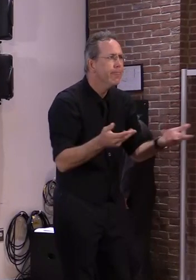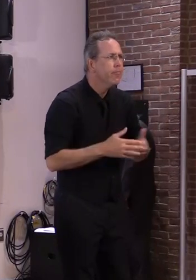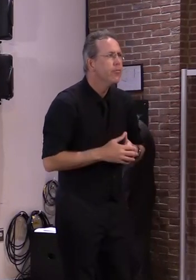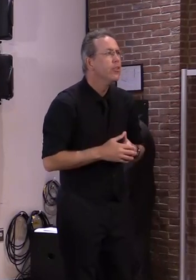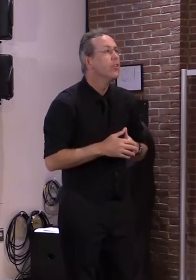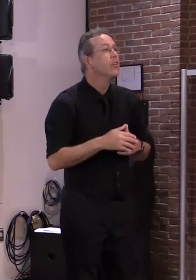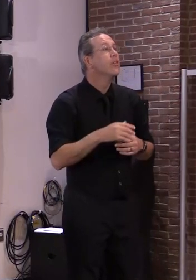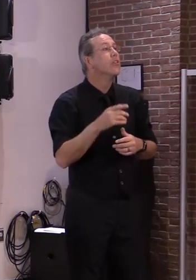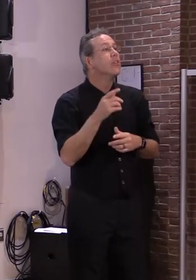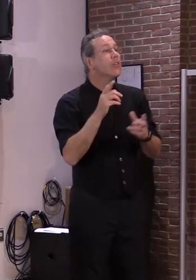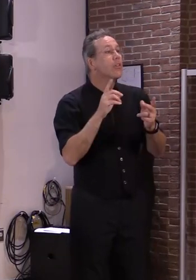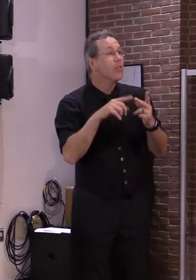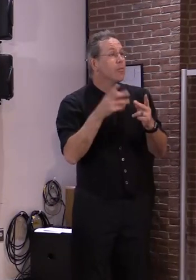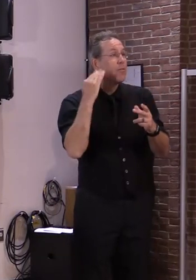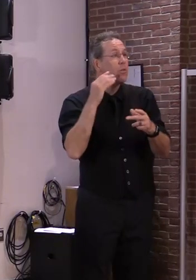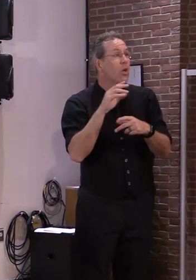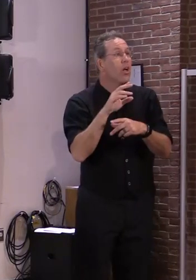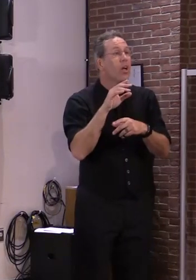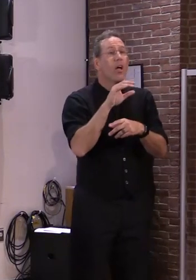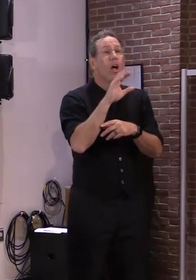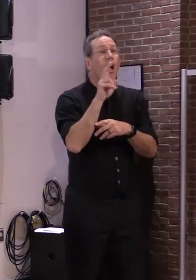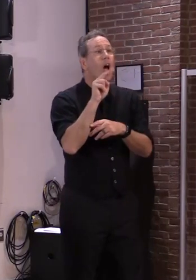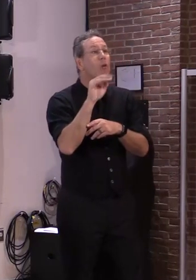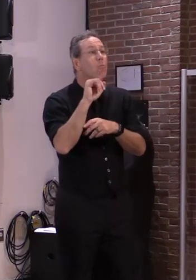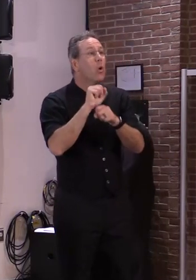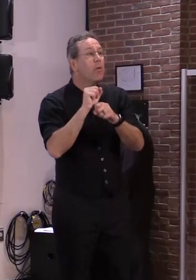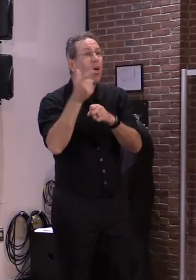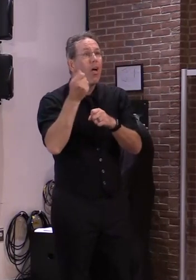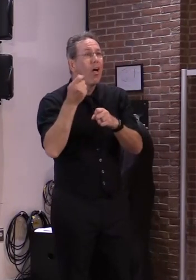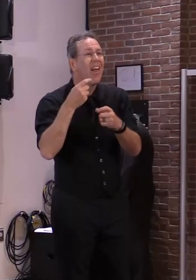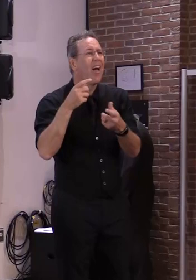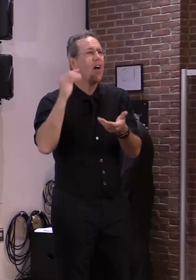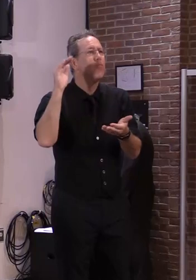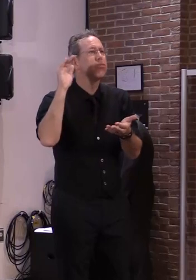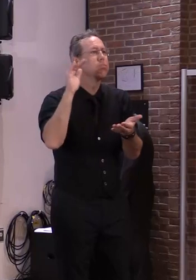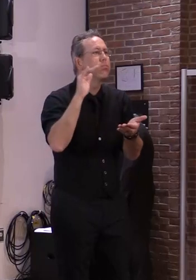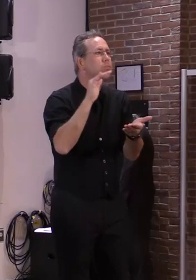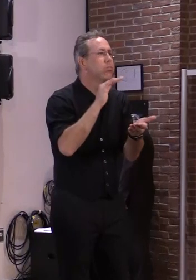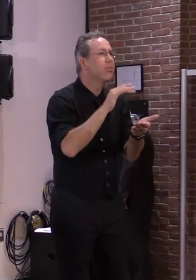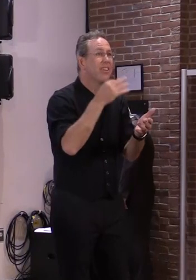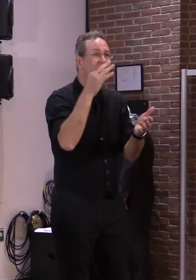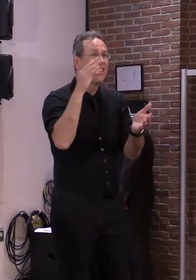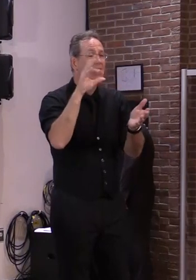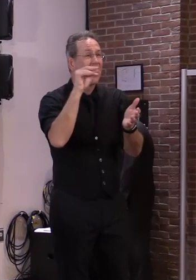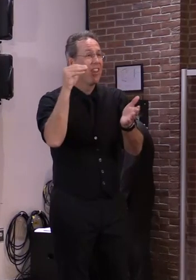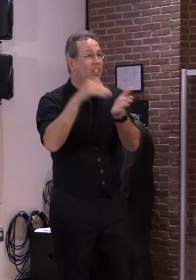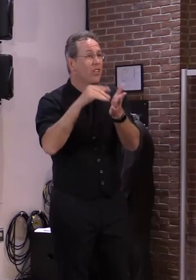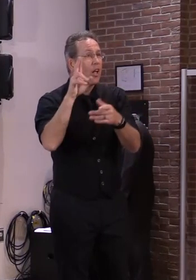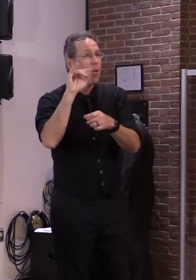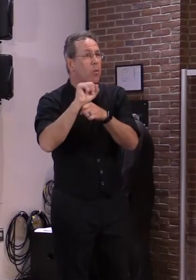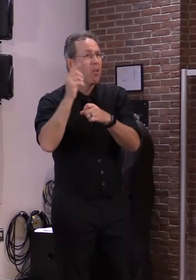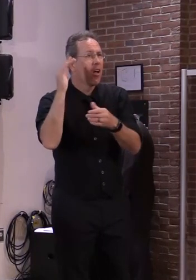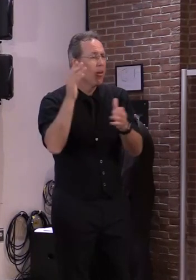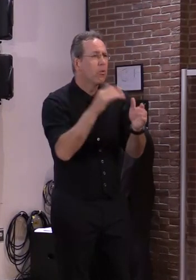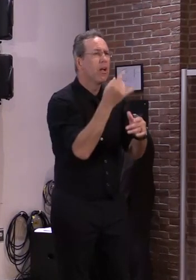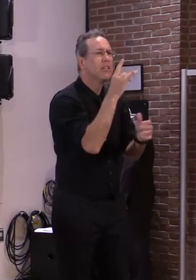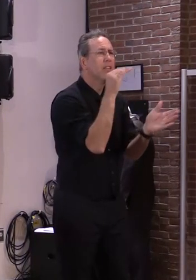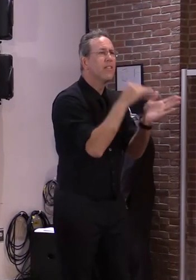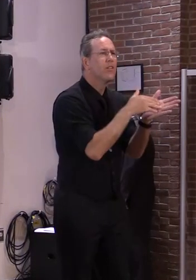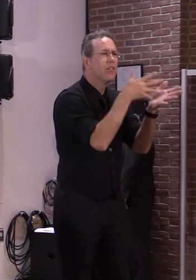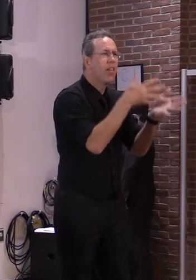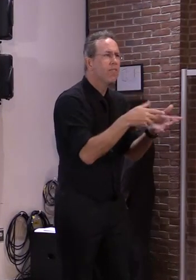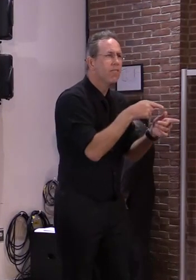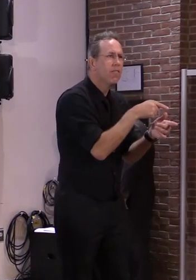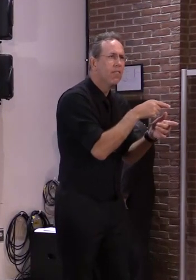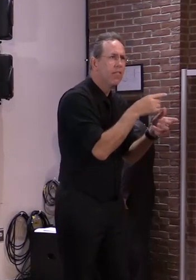we've had a longstanding challenge with our demographics in terms of our aging population. So the crisis has